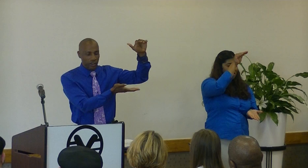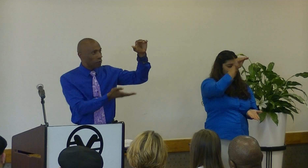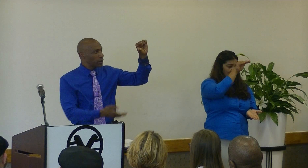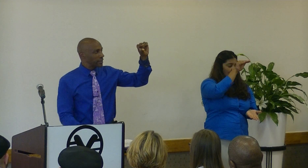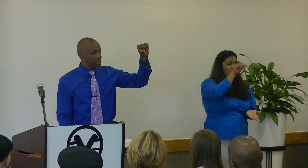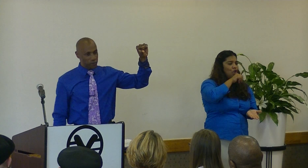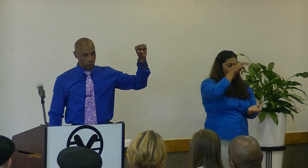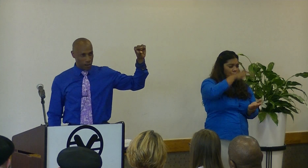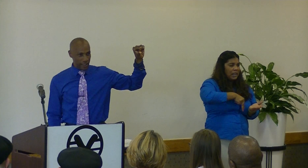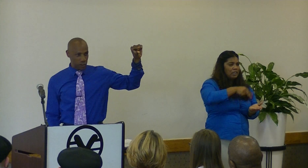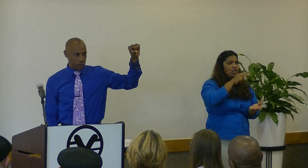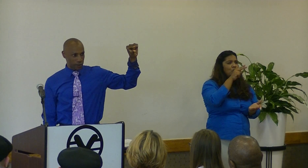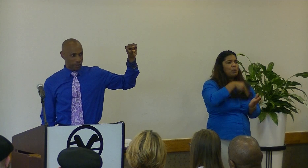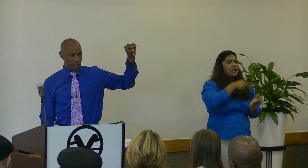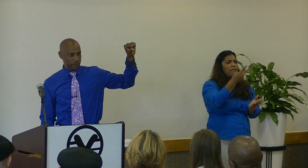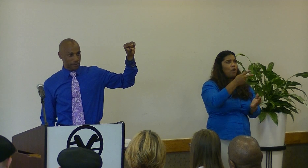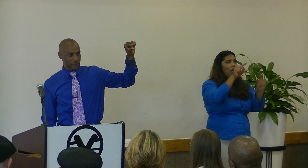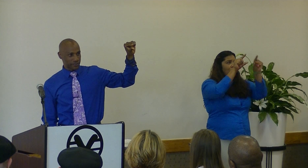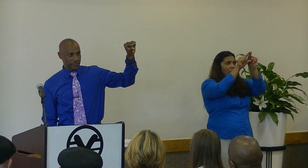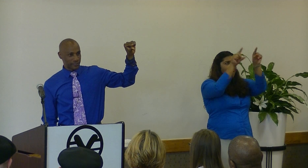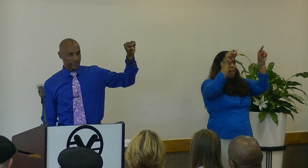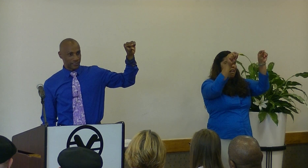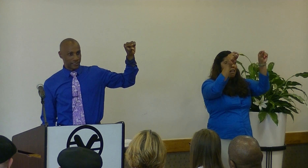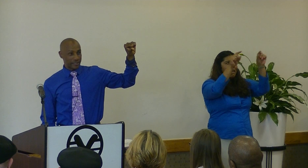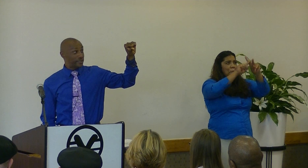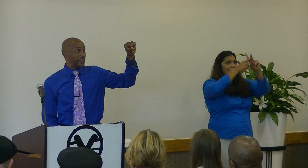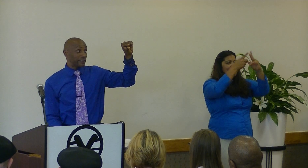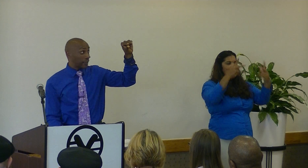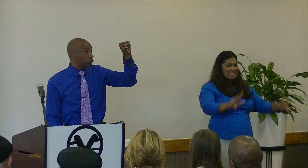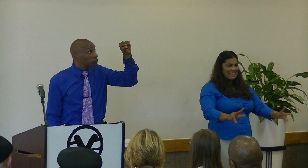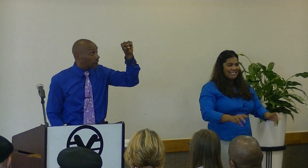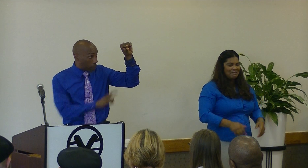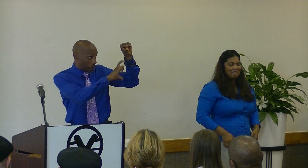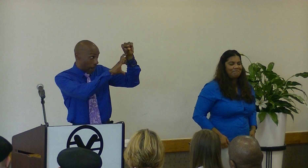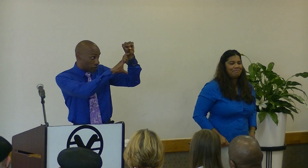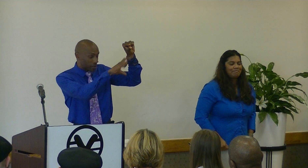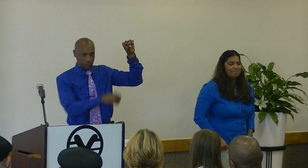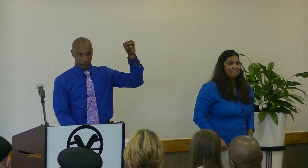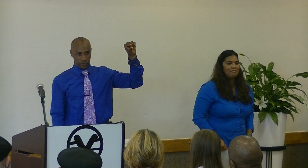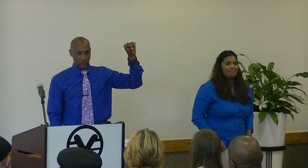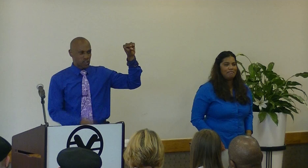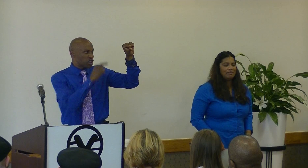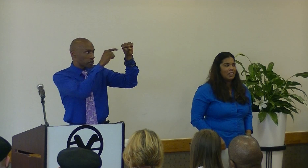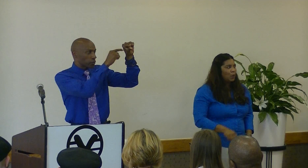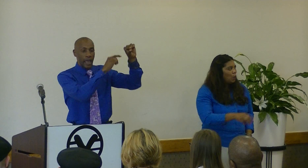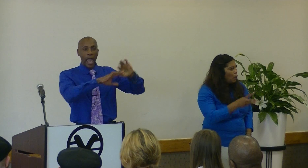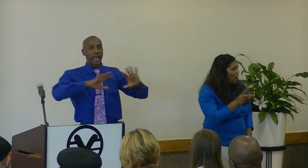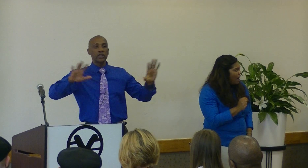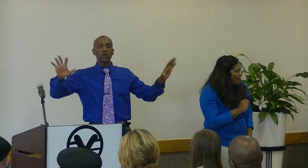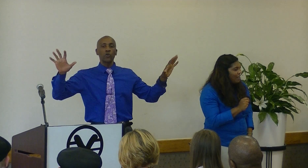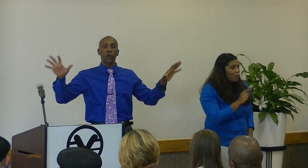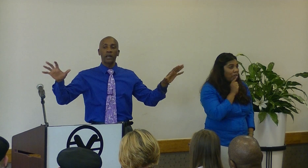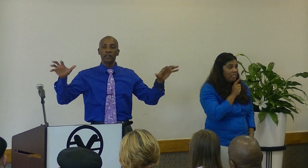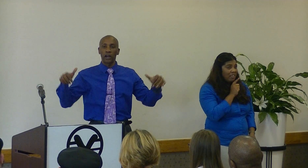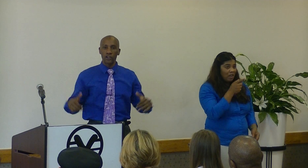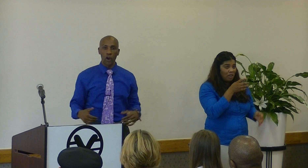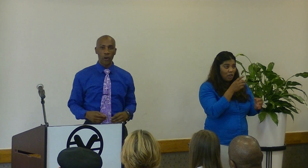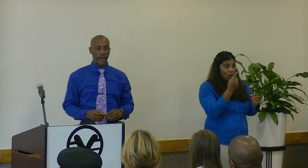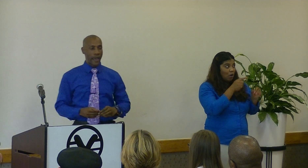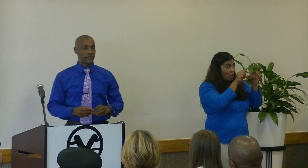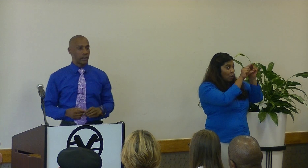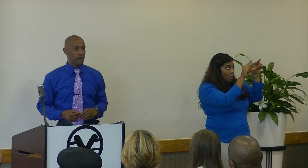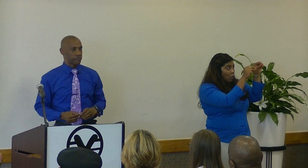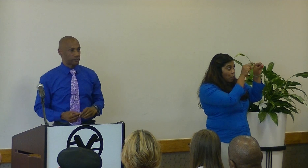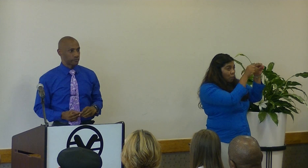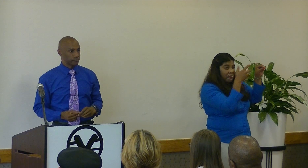pages. Read these 4 introductory chapters. That compared to and you will know